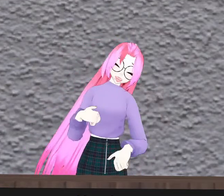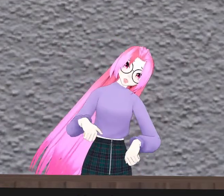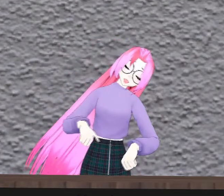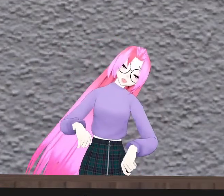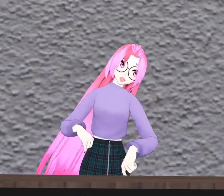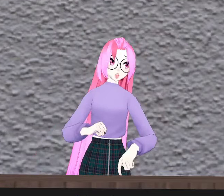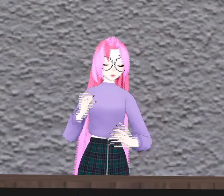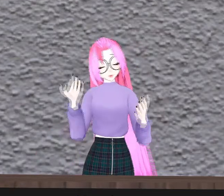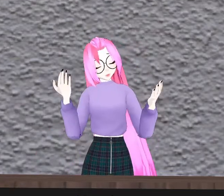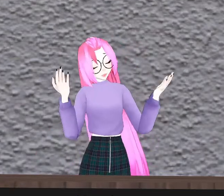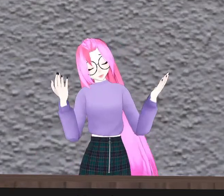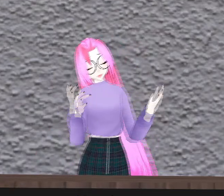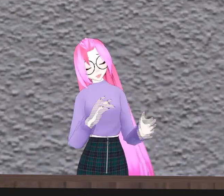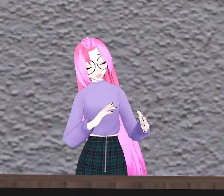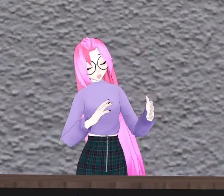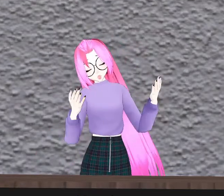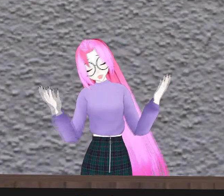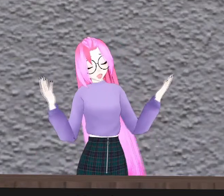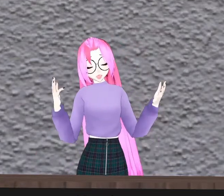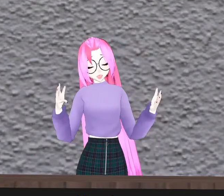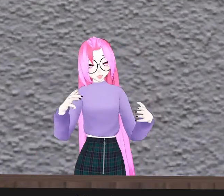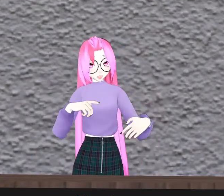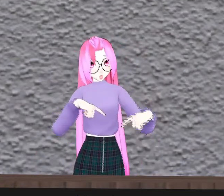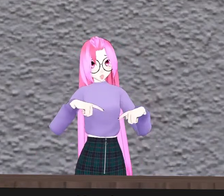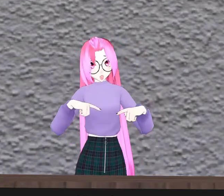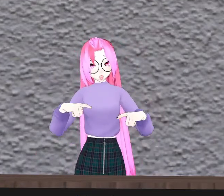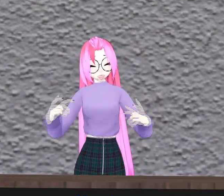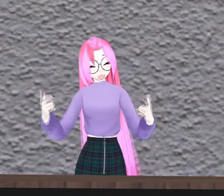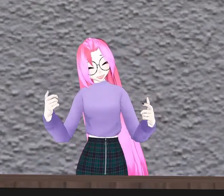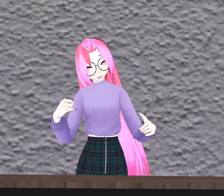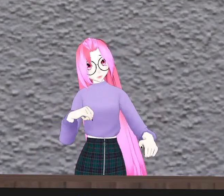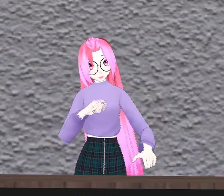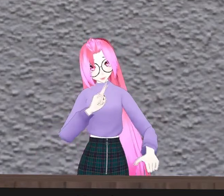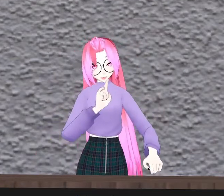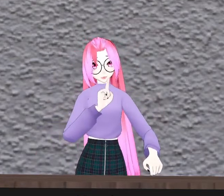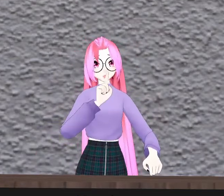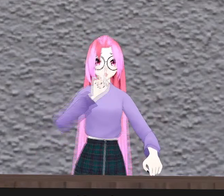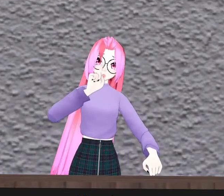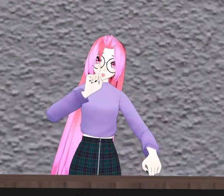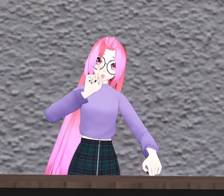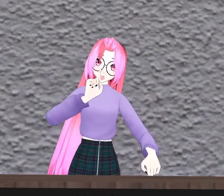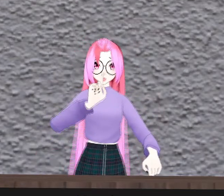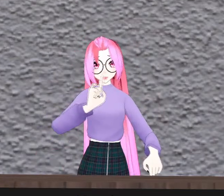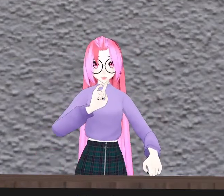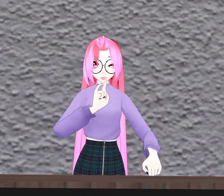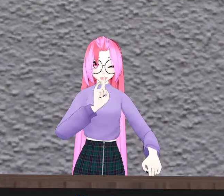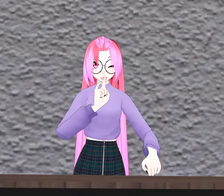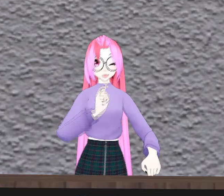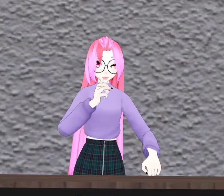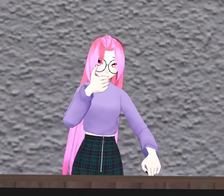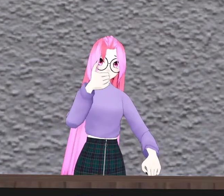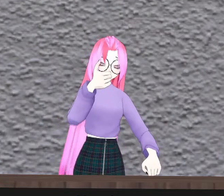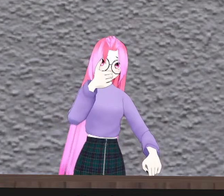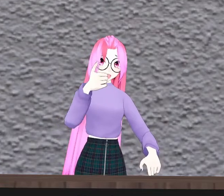look at you funny, it's usually fine. It's person to person. Okay, thank you. Good